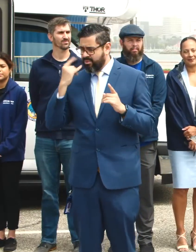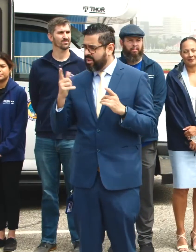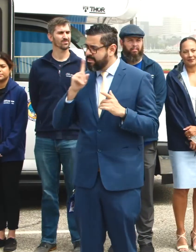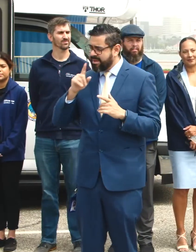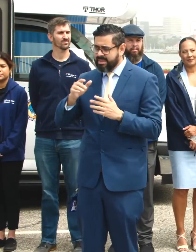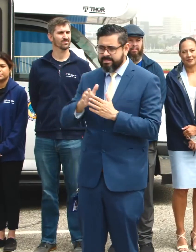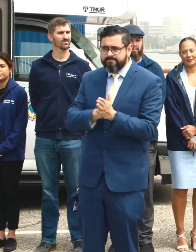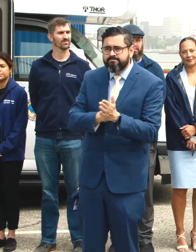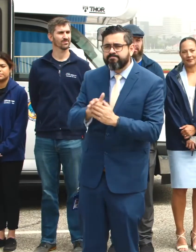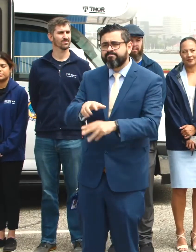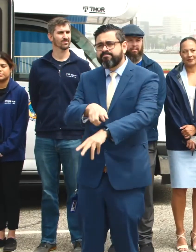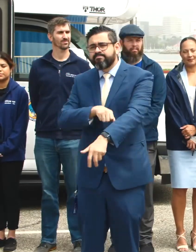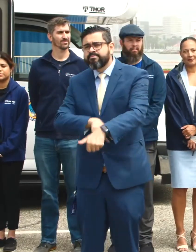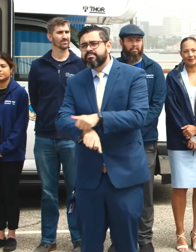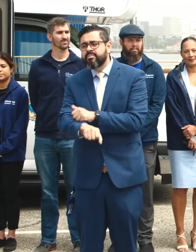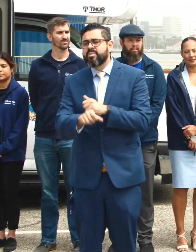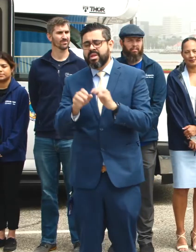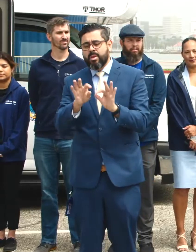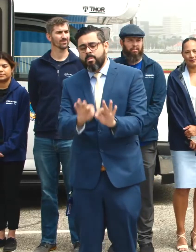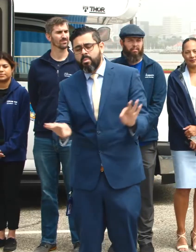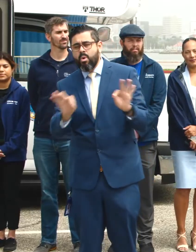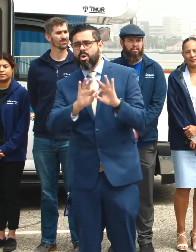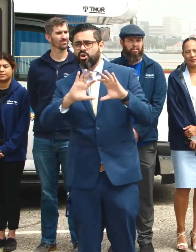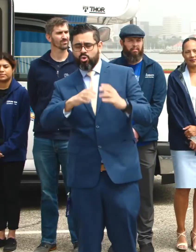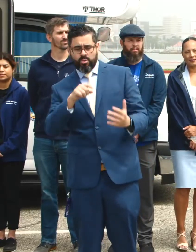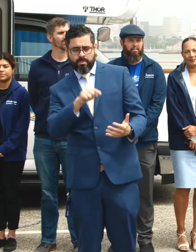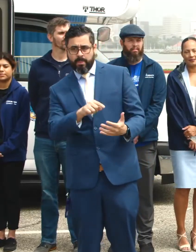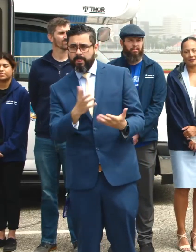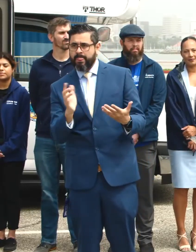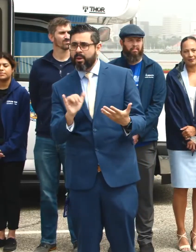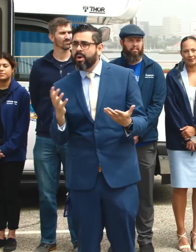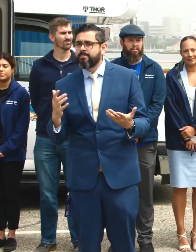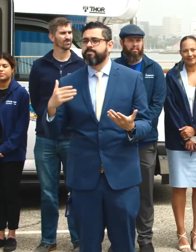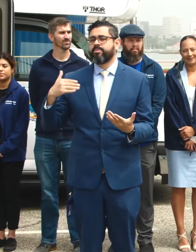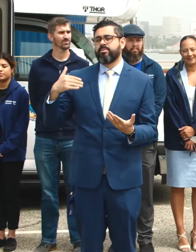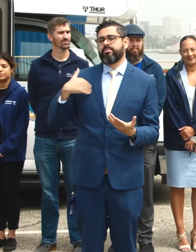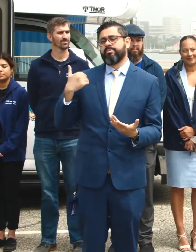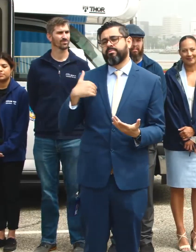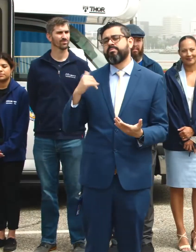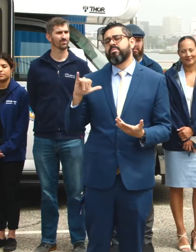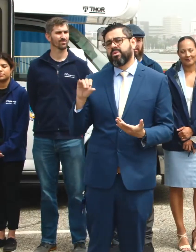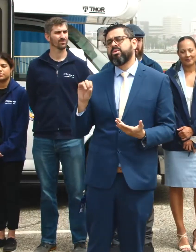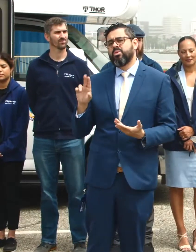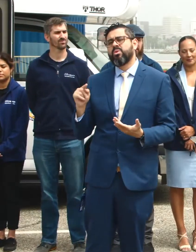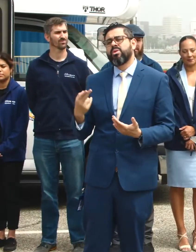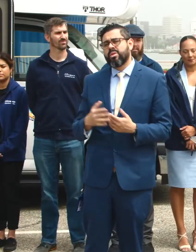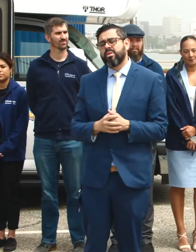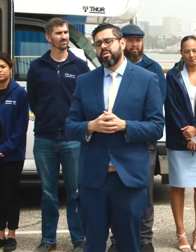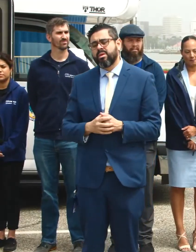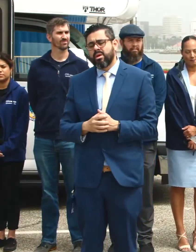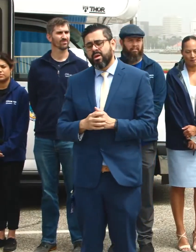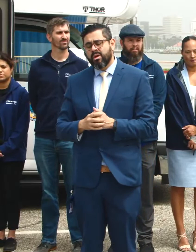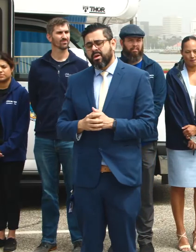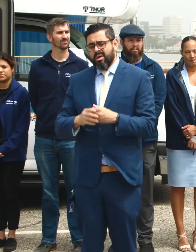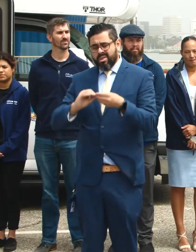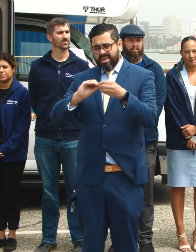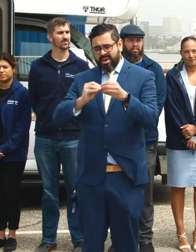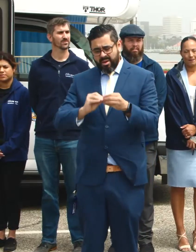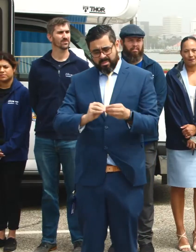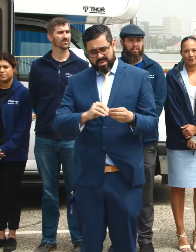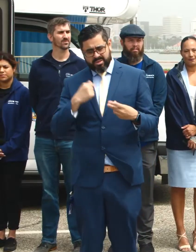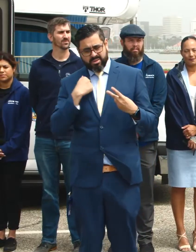on, key groups that we know we can impact, like youth. The story shows us that many of the